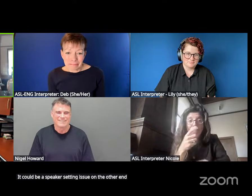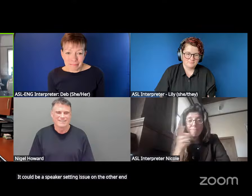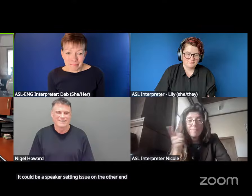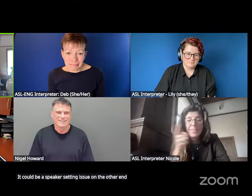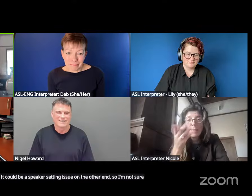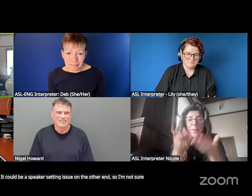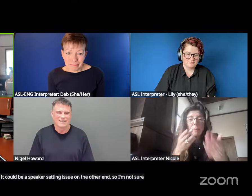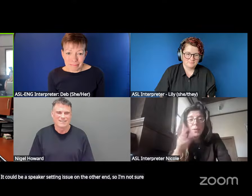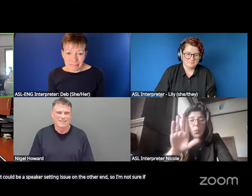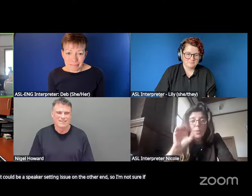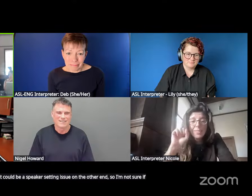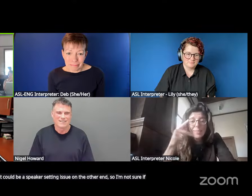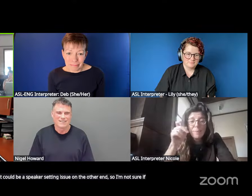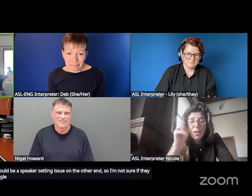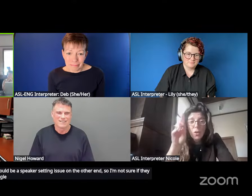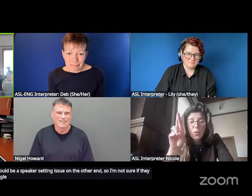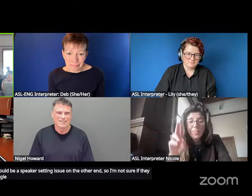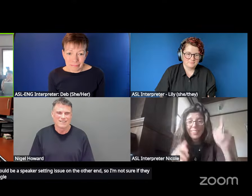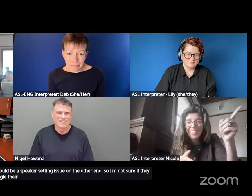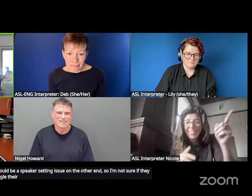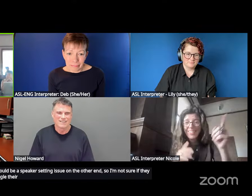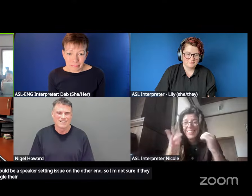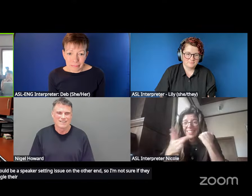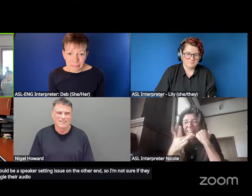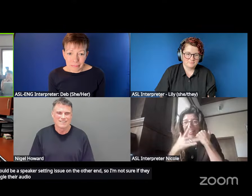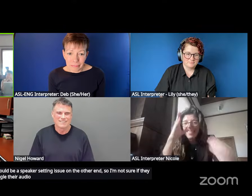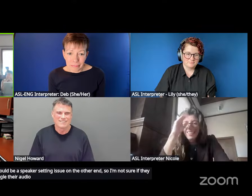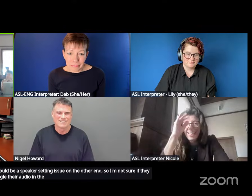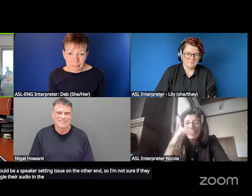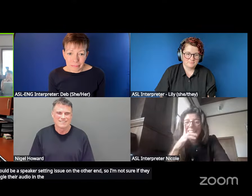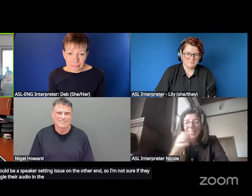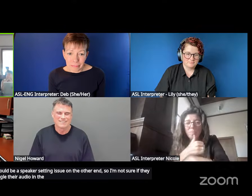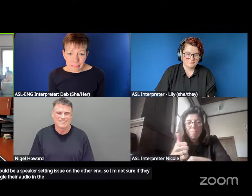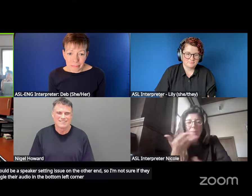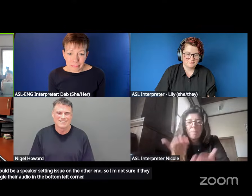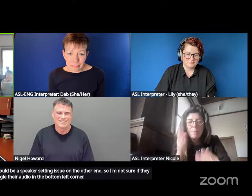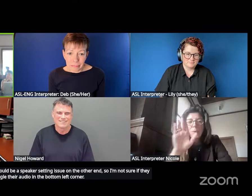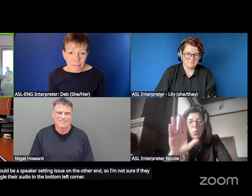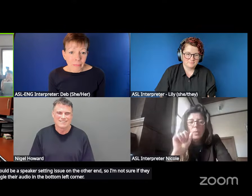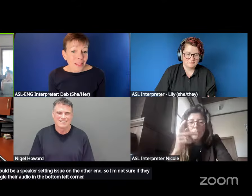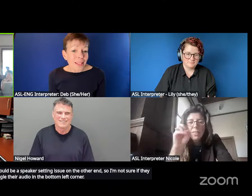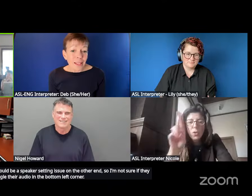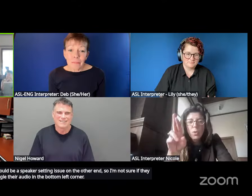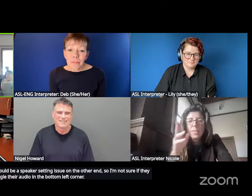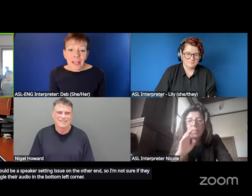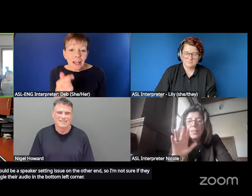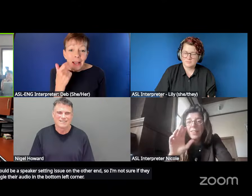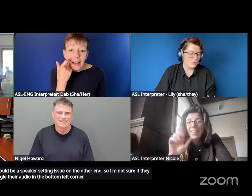they toggle their audio in the bottom left corner.